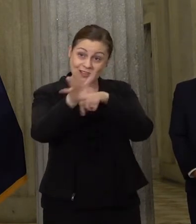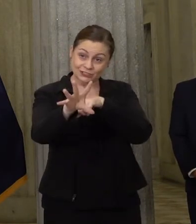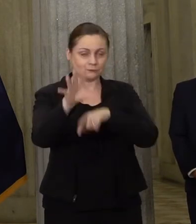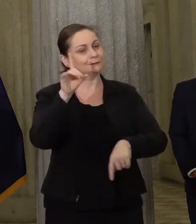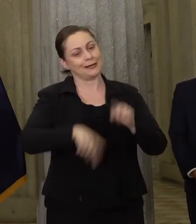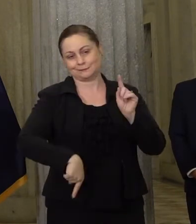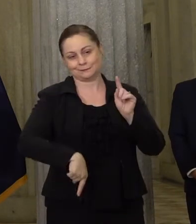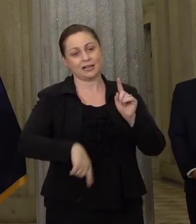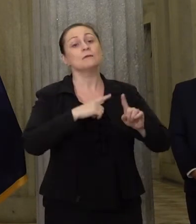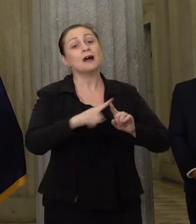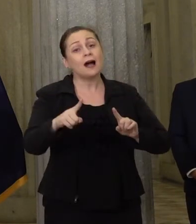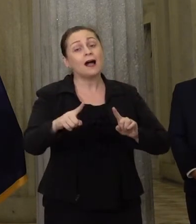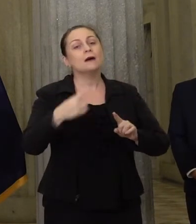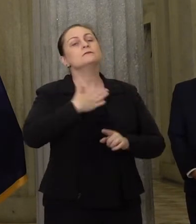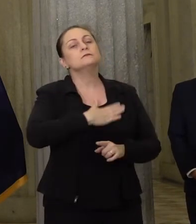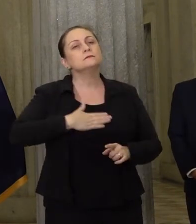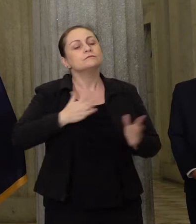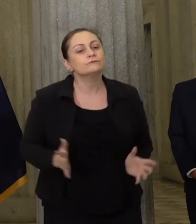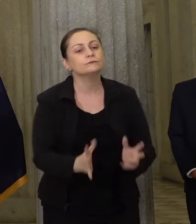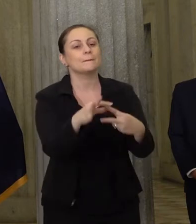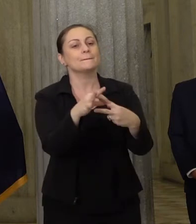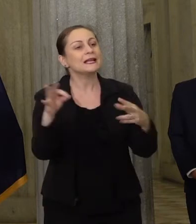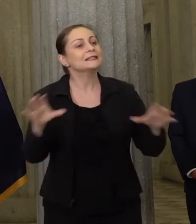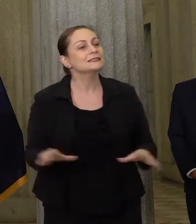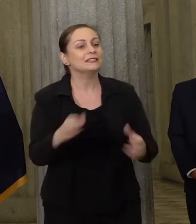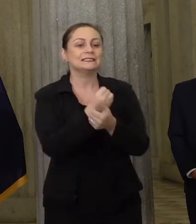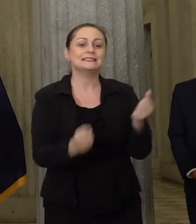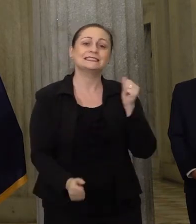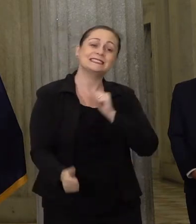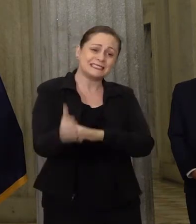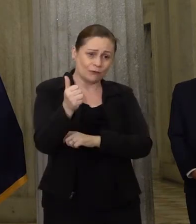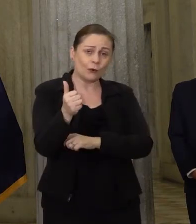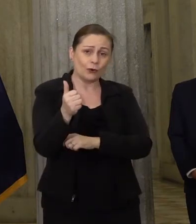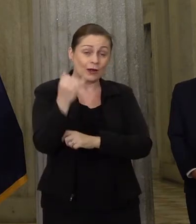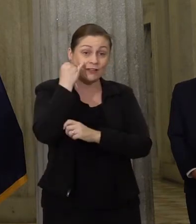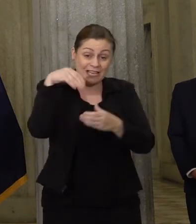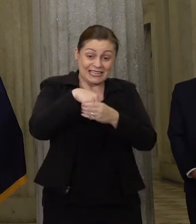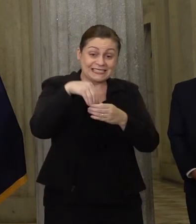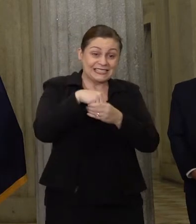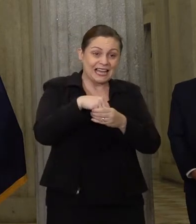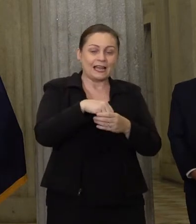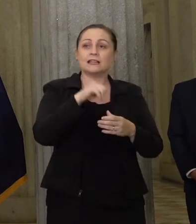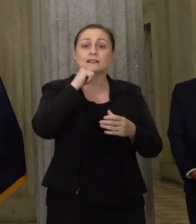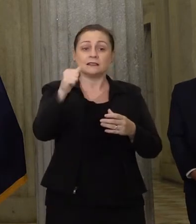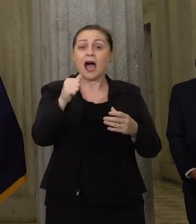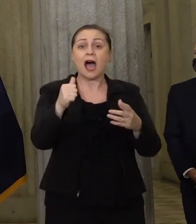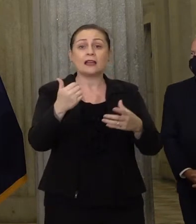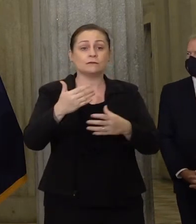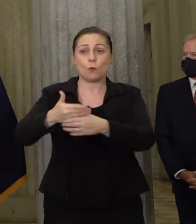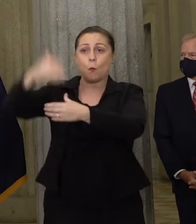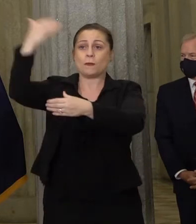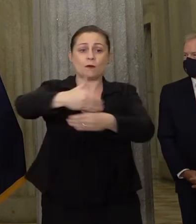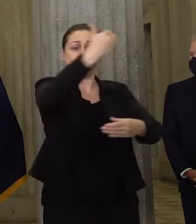choose activities that are safer. Indoor spaces with less ventilation, where it might be harder to keep people apart, are